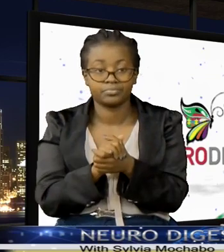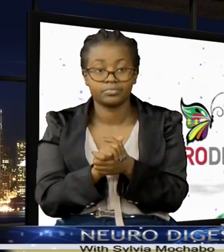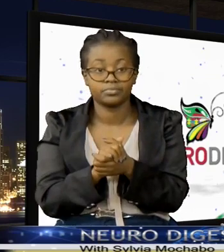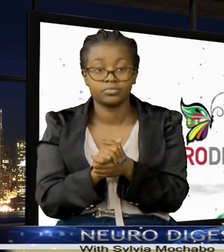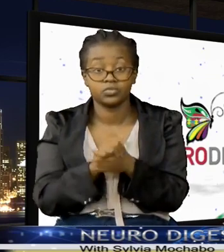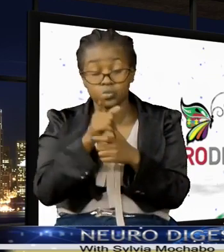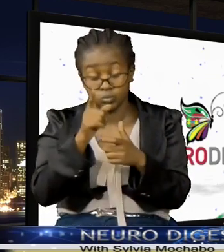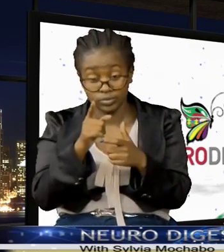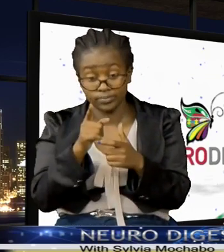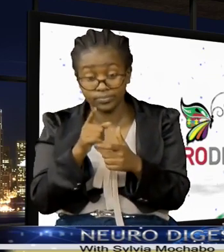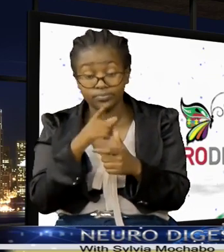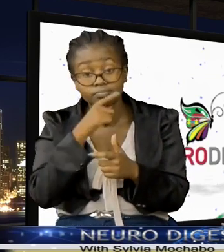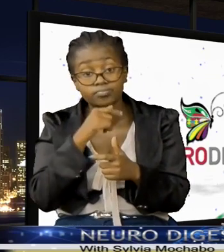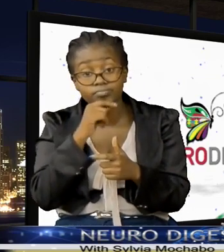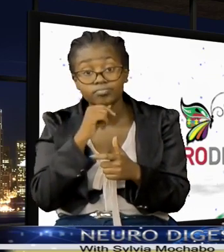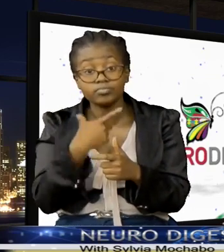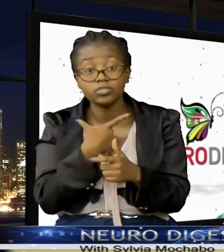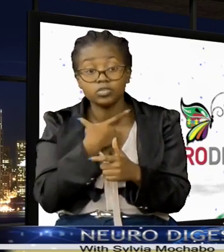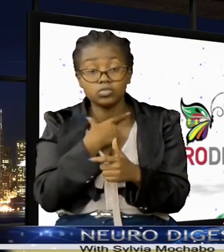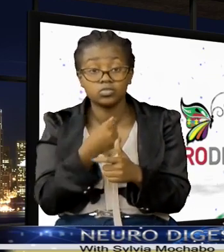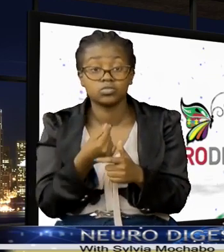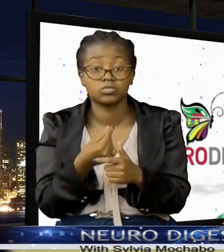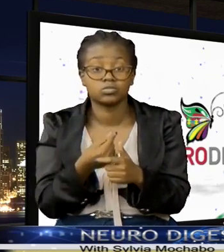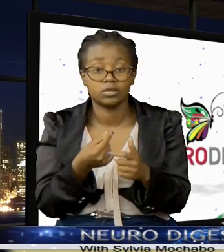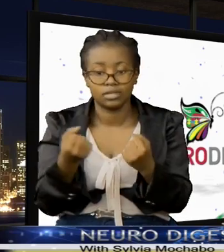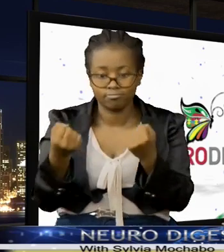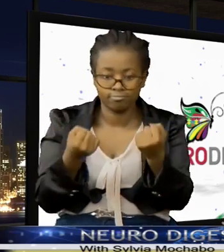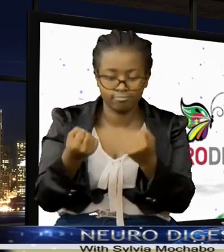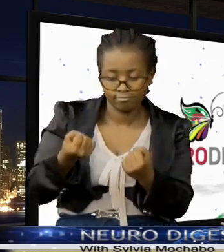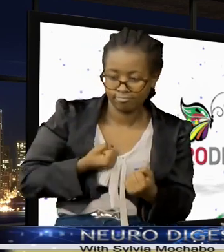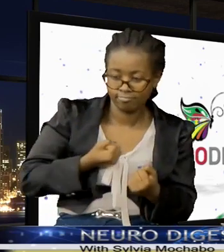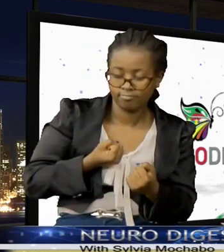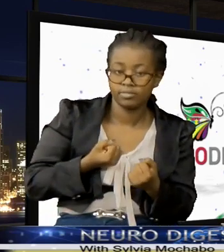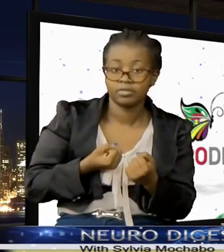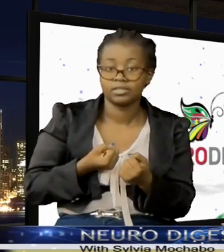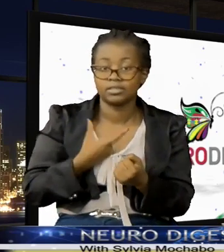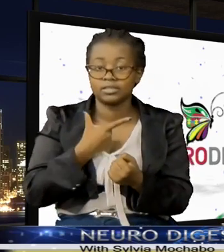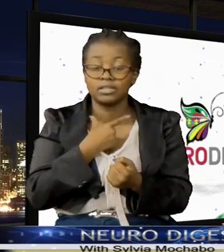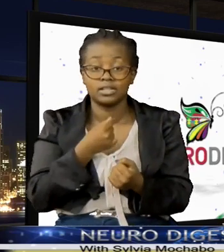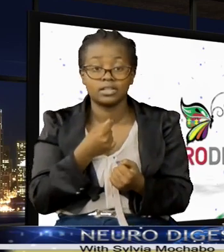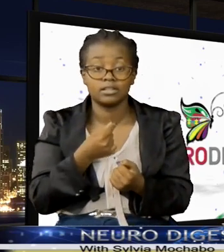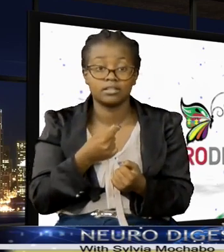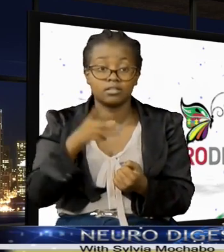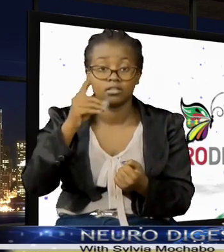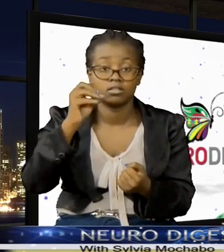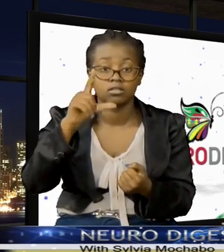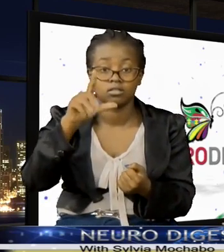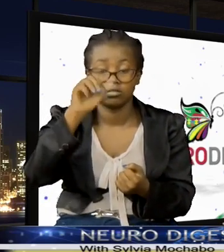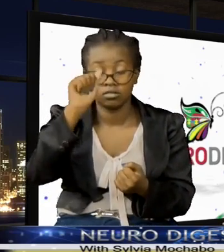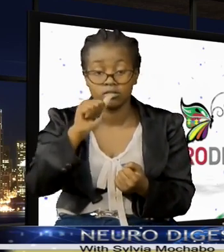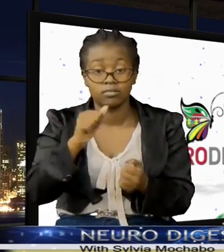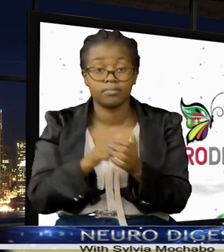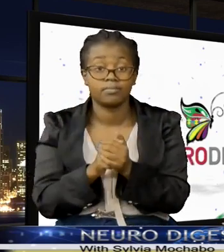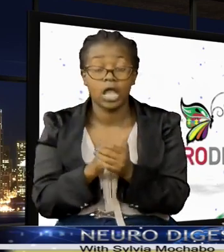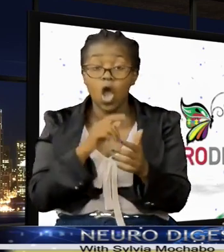boy, you expect them to like cars. As a girl, you expect them to start liking dolls.